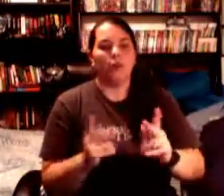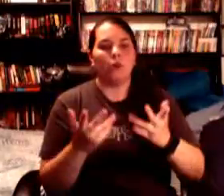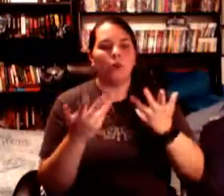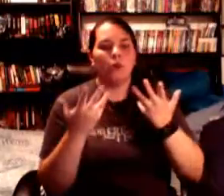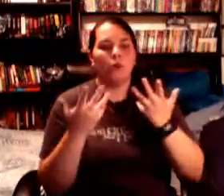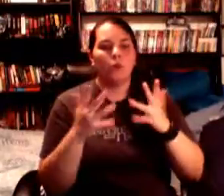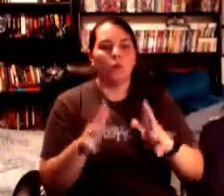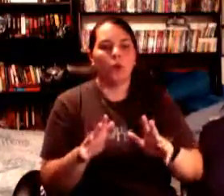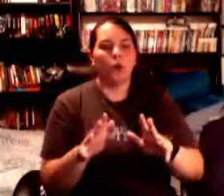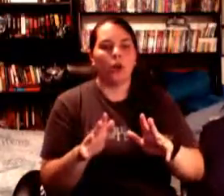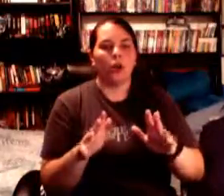people were